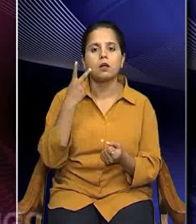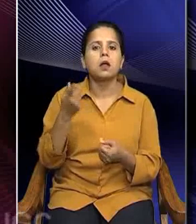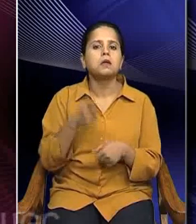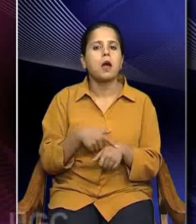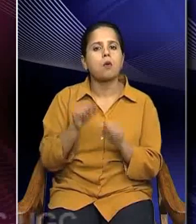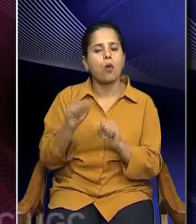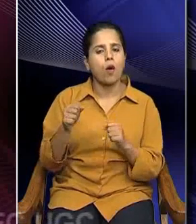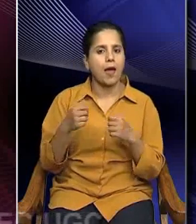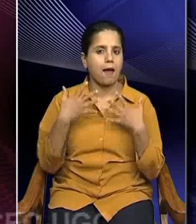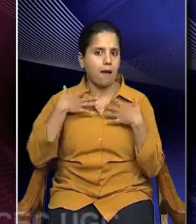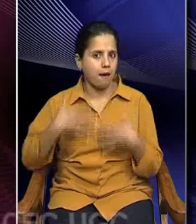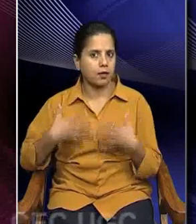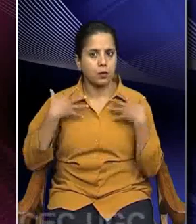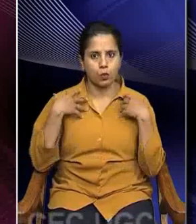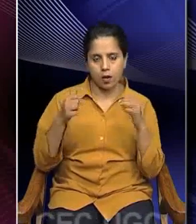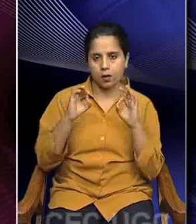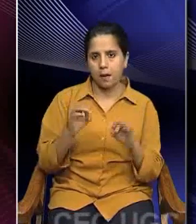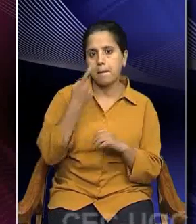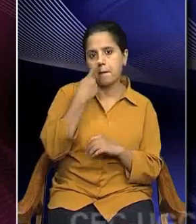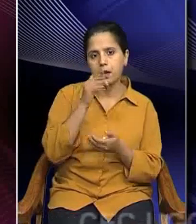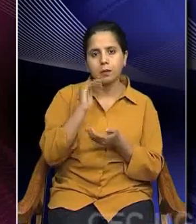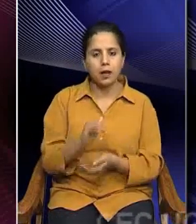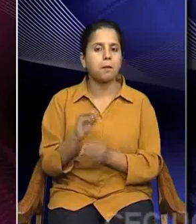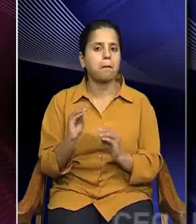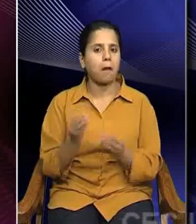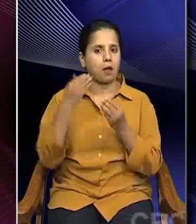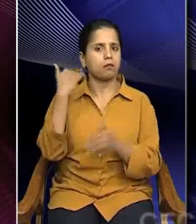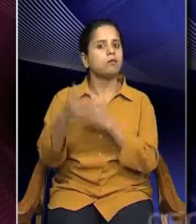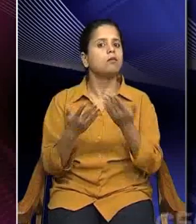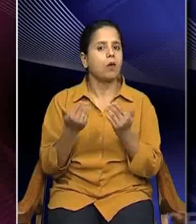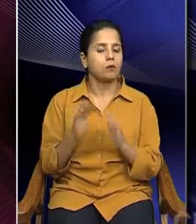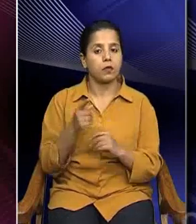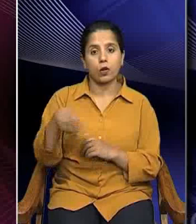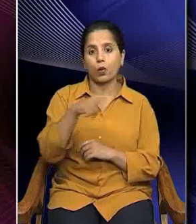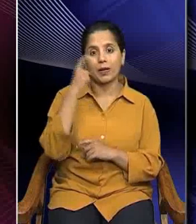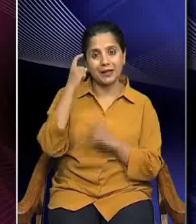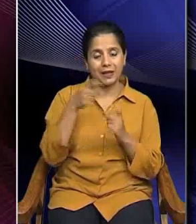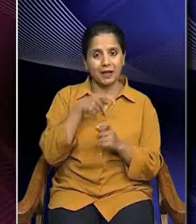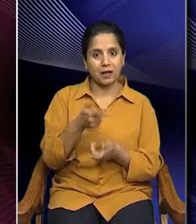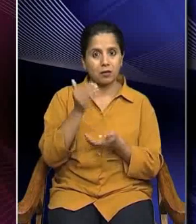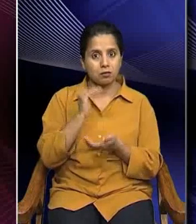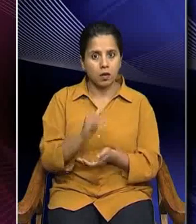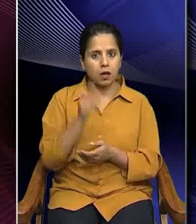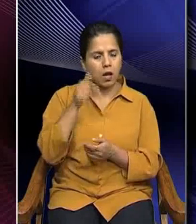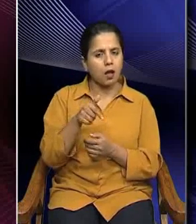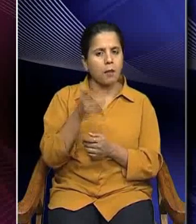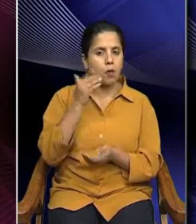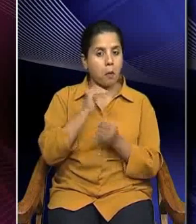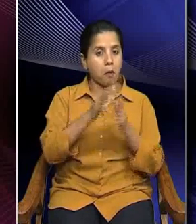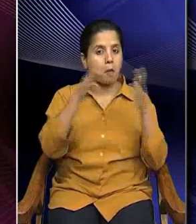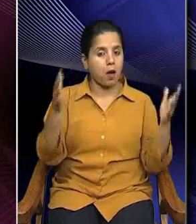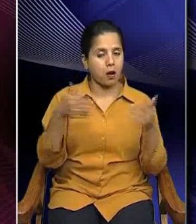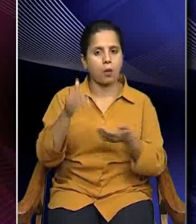the health and well-being of both mother and children could improve. So when you think about fertility transition per se, it